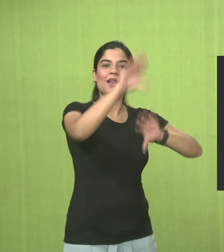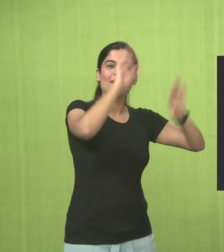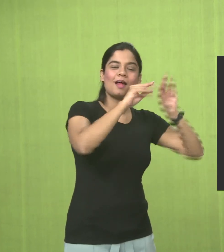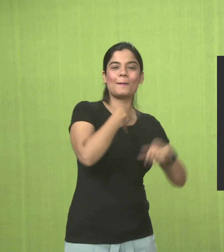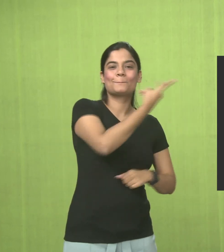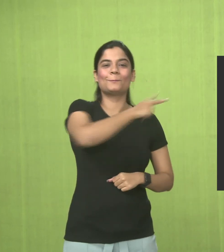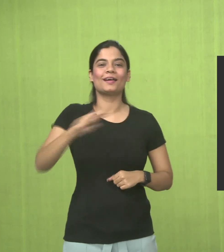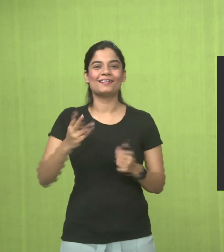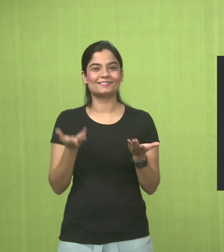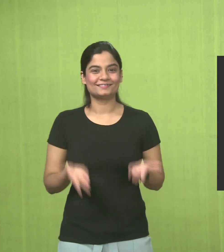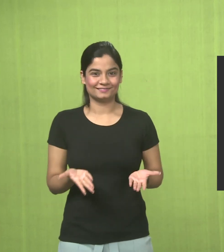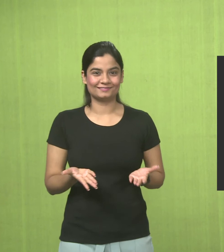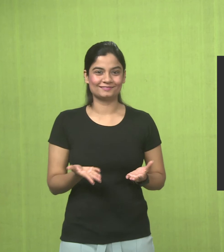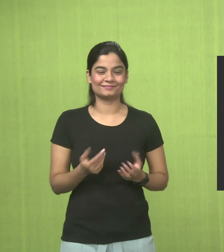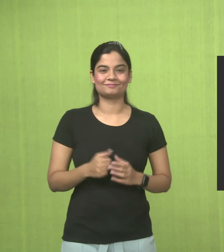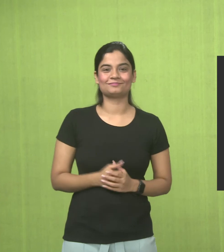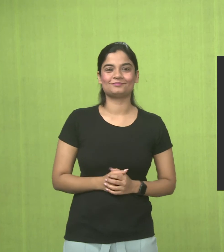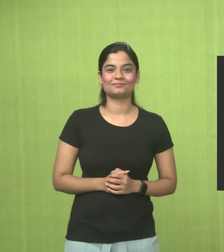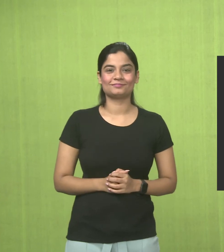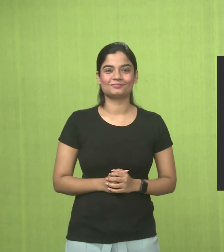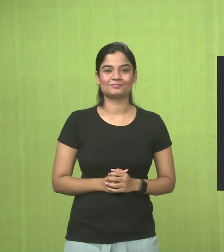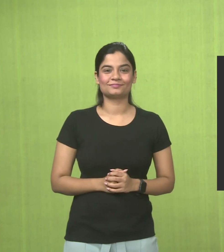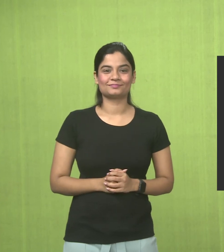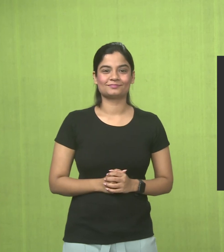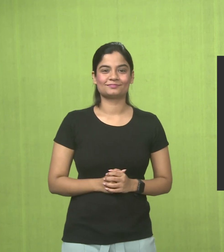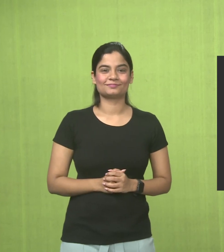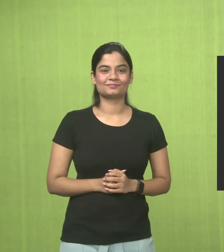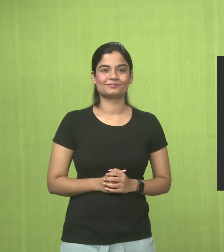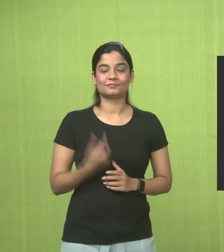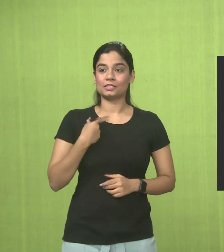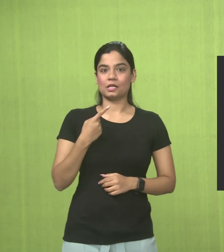and everything. Home science teaches us that and we can do that.